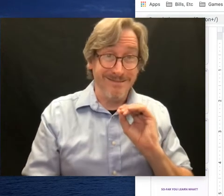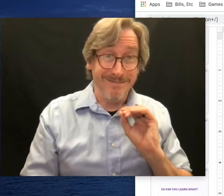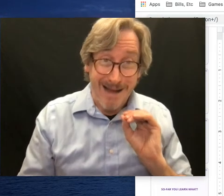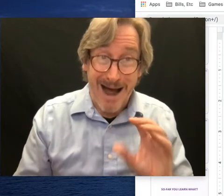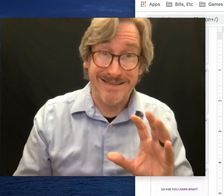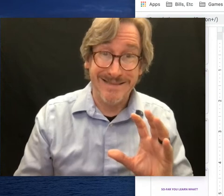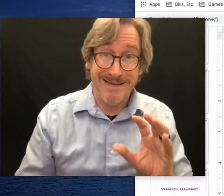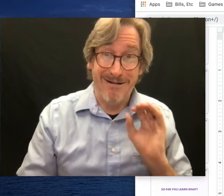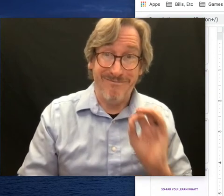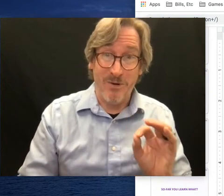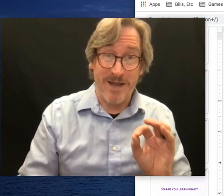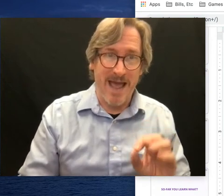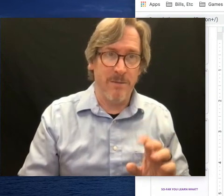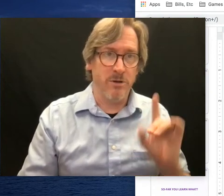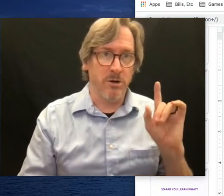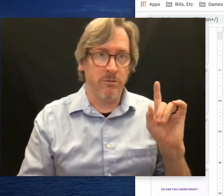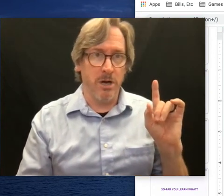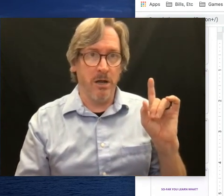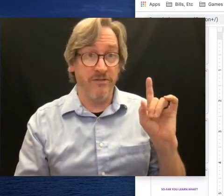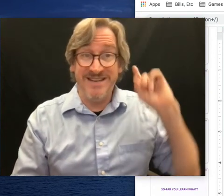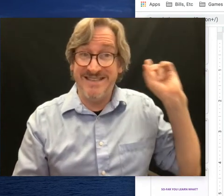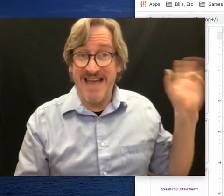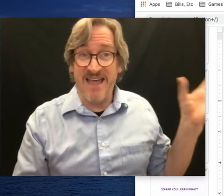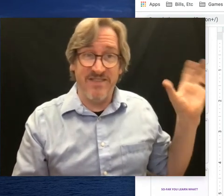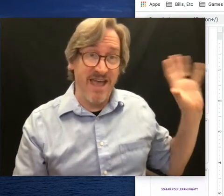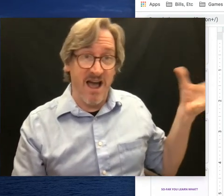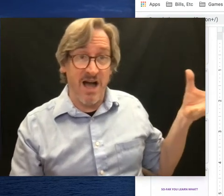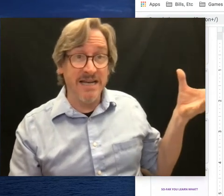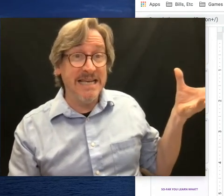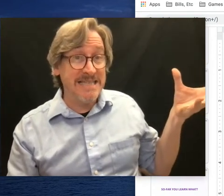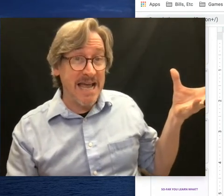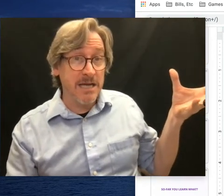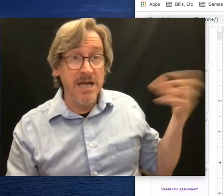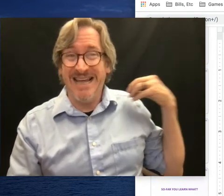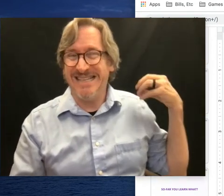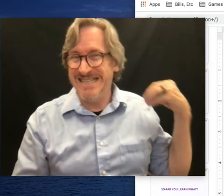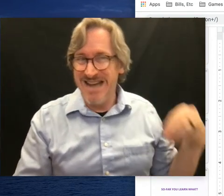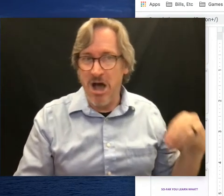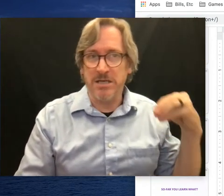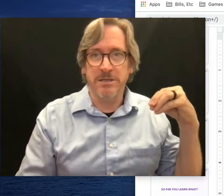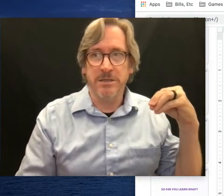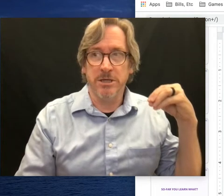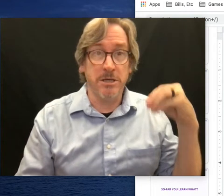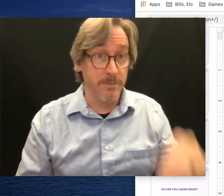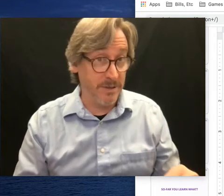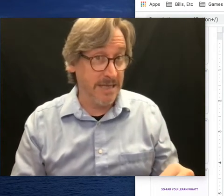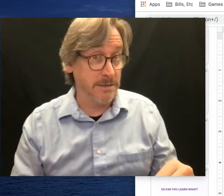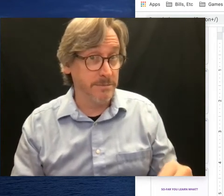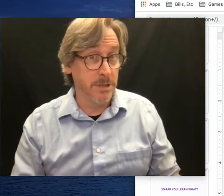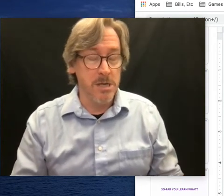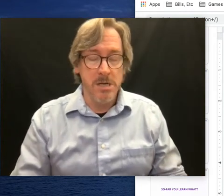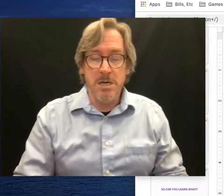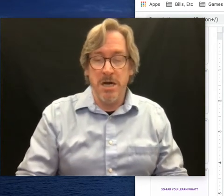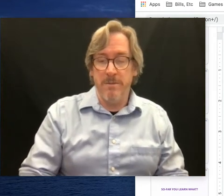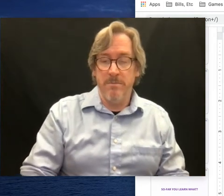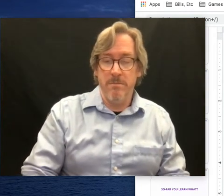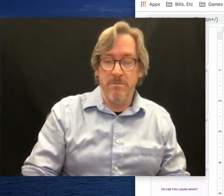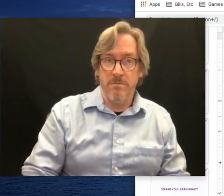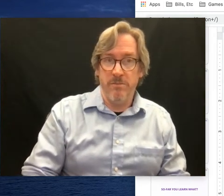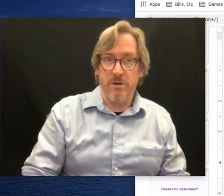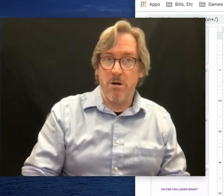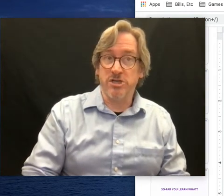a lot of vocab. The Anki deck is not complete.